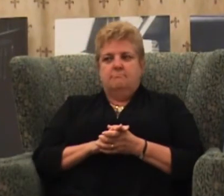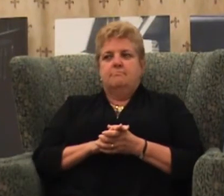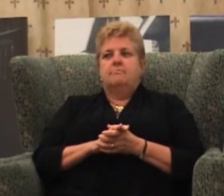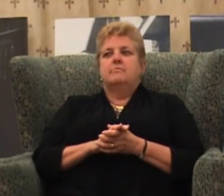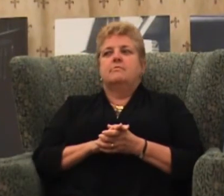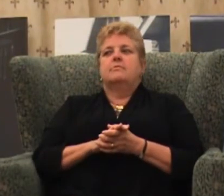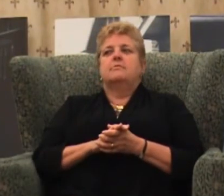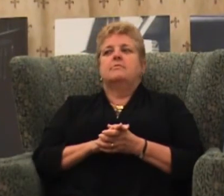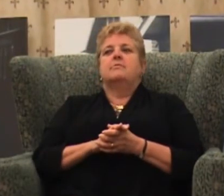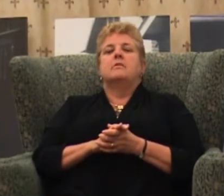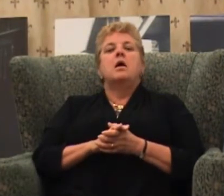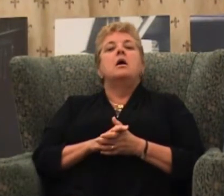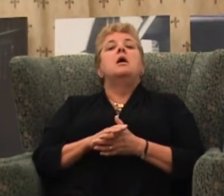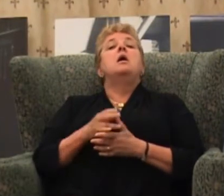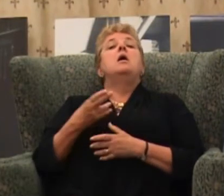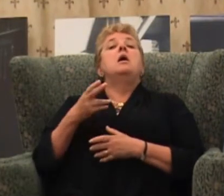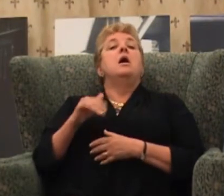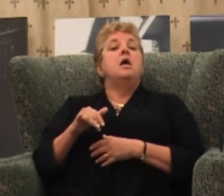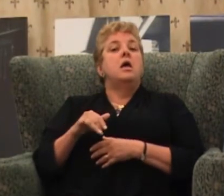yeah, motherfucker.